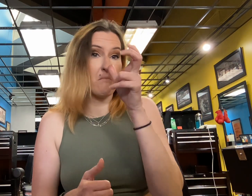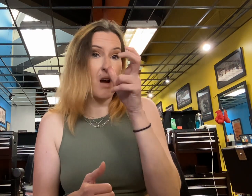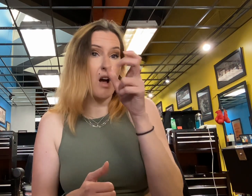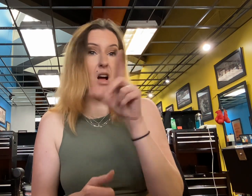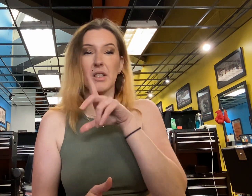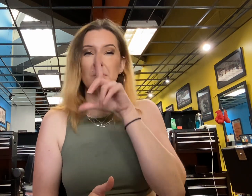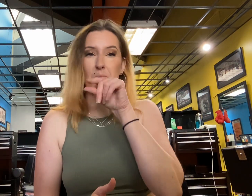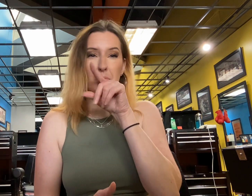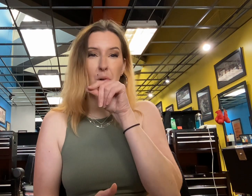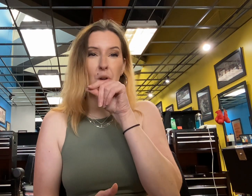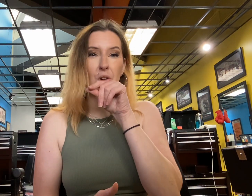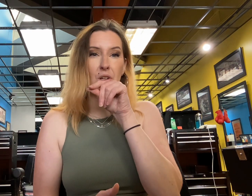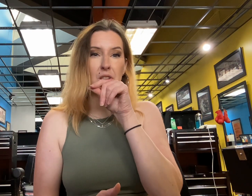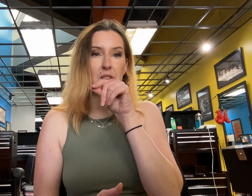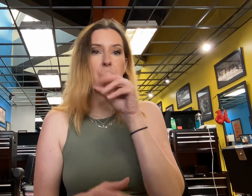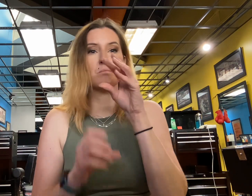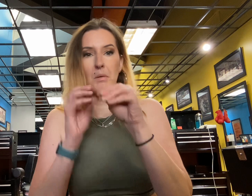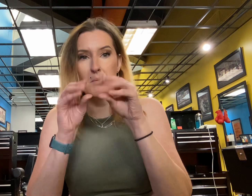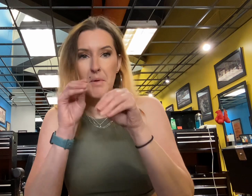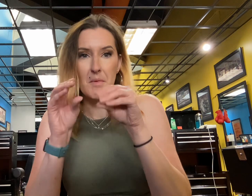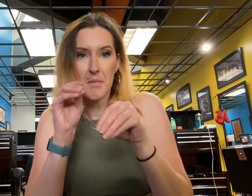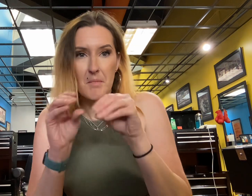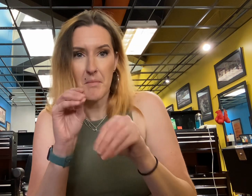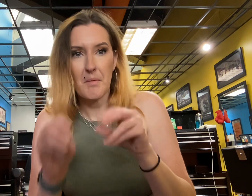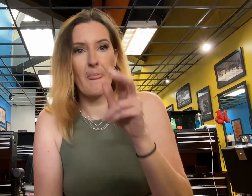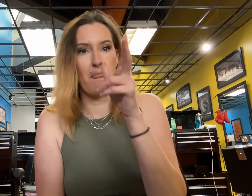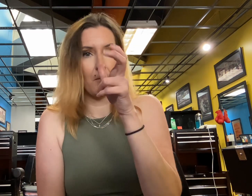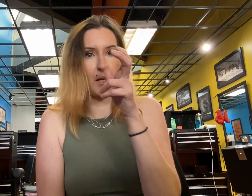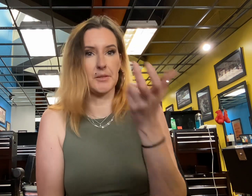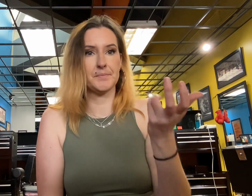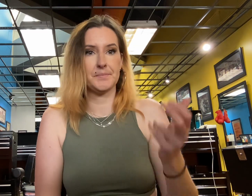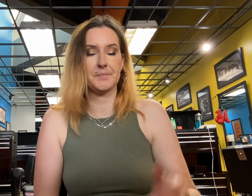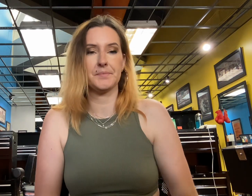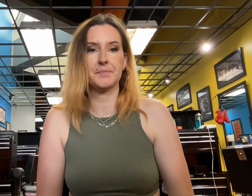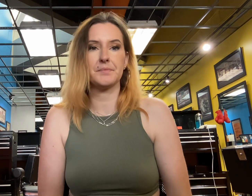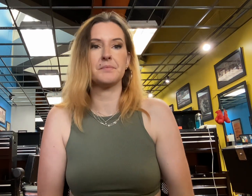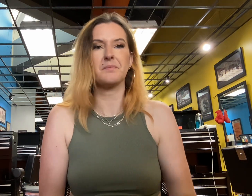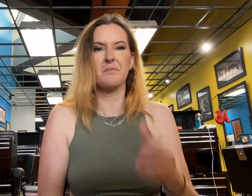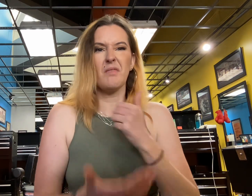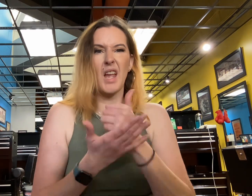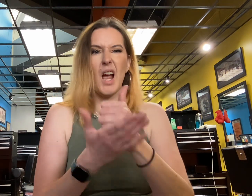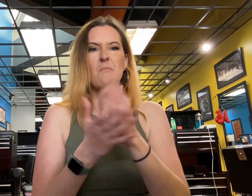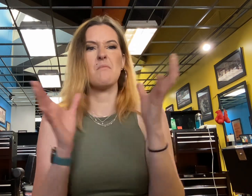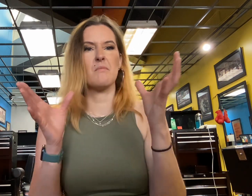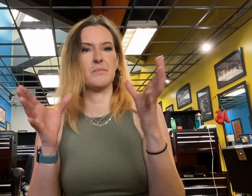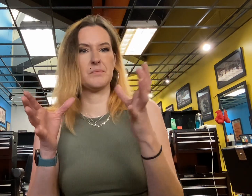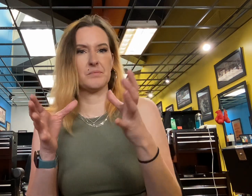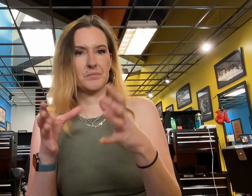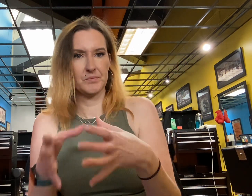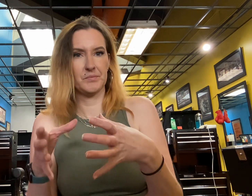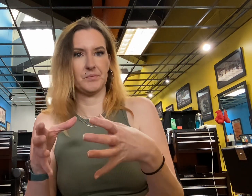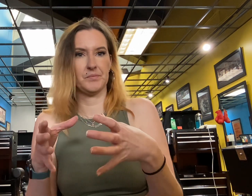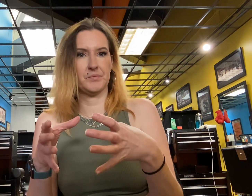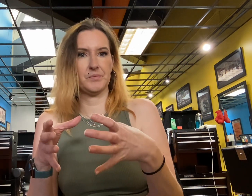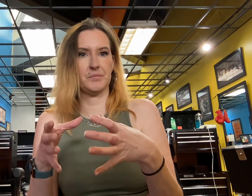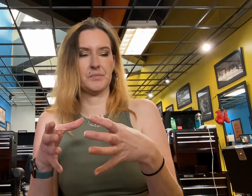to more manageable levels. For now, the best method to manage spotted lanternfly populations is to simply keep crushing them.